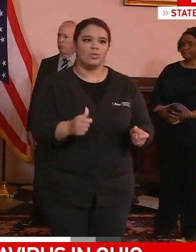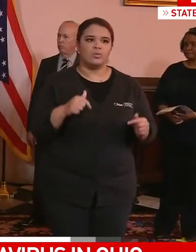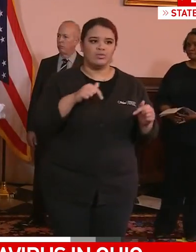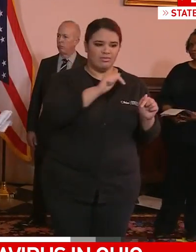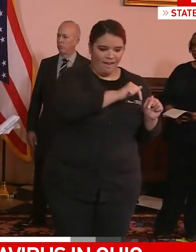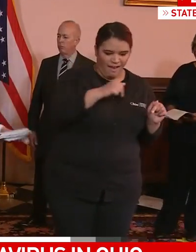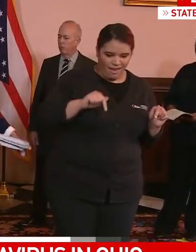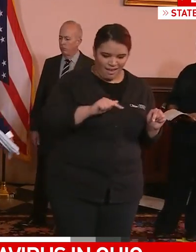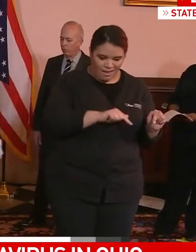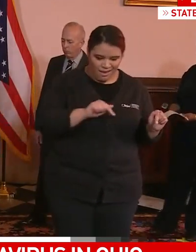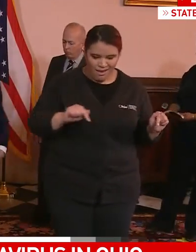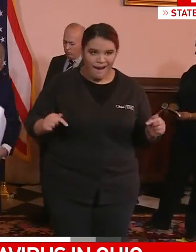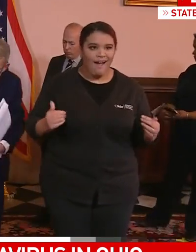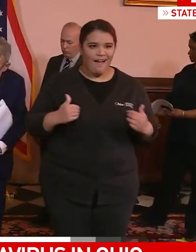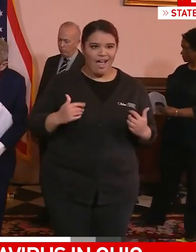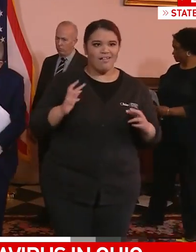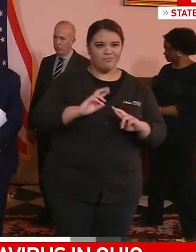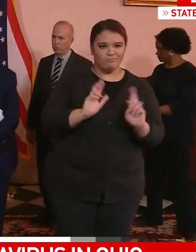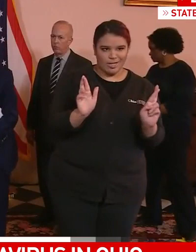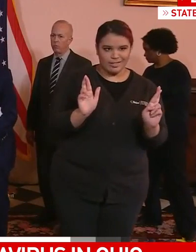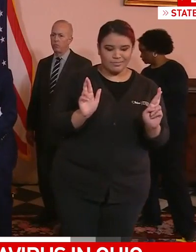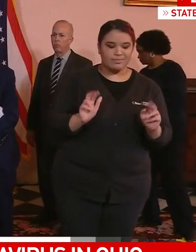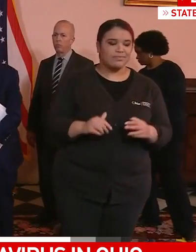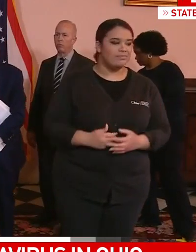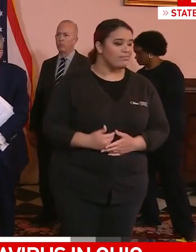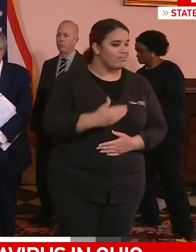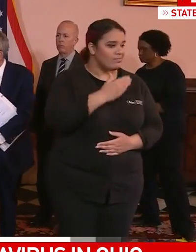Thank you, Governor. Thank you.